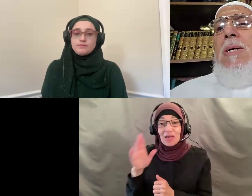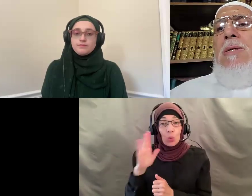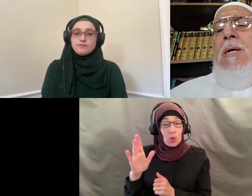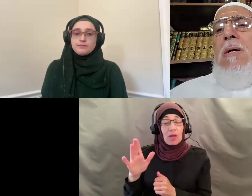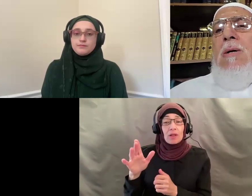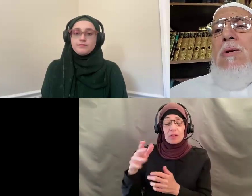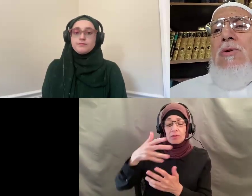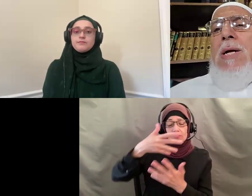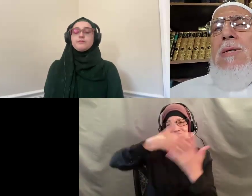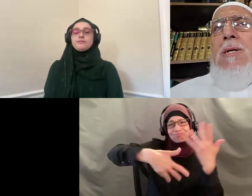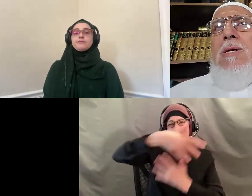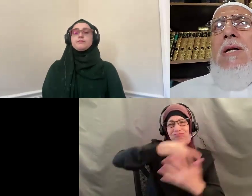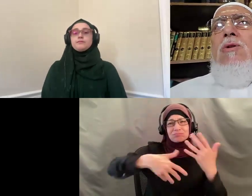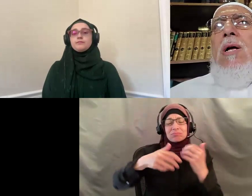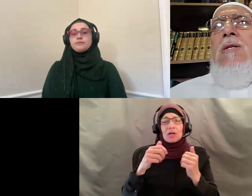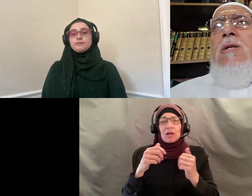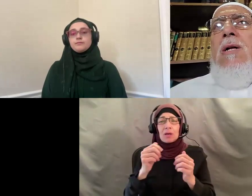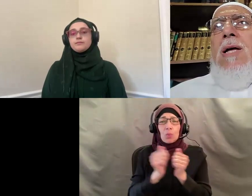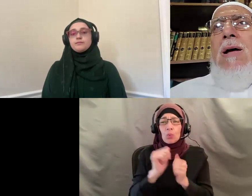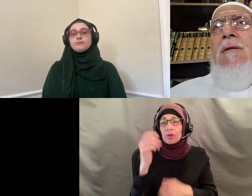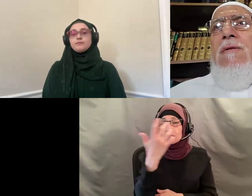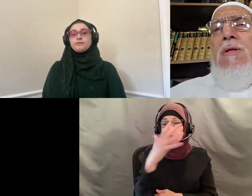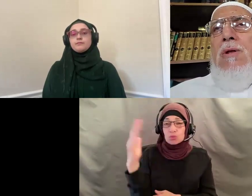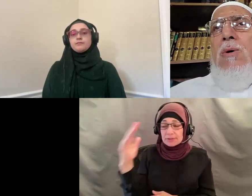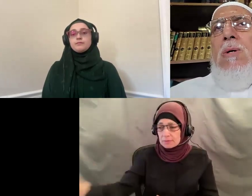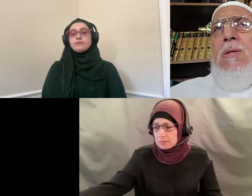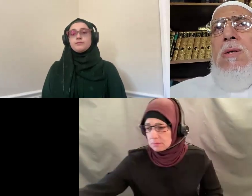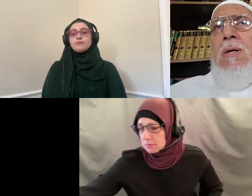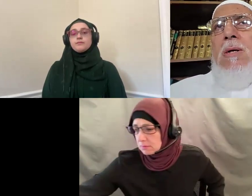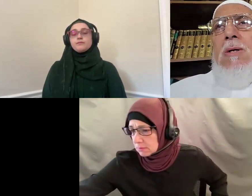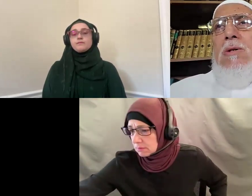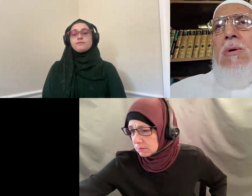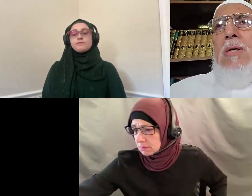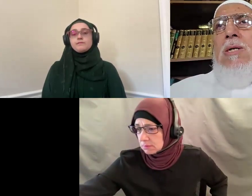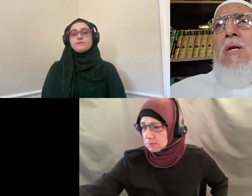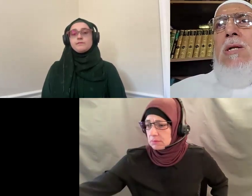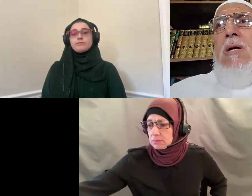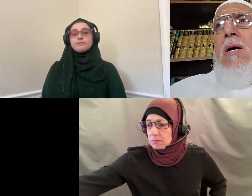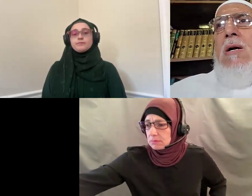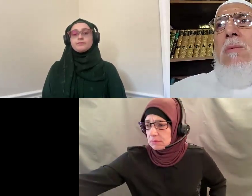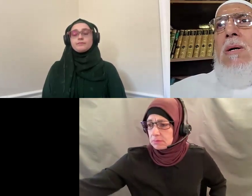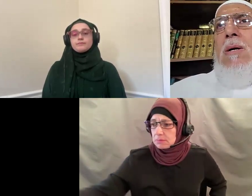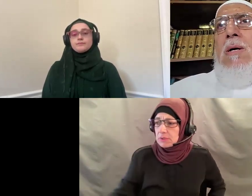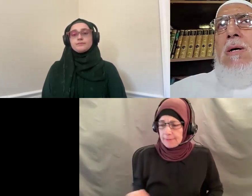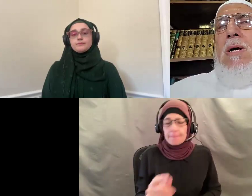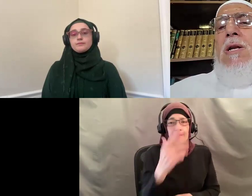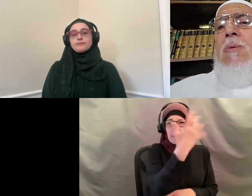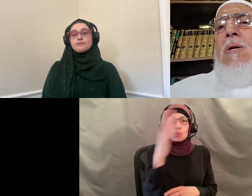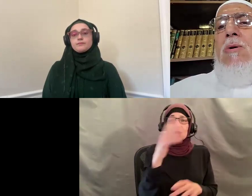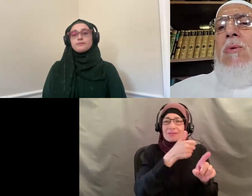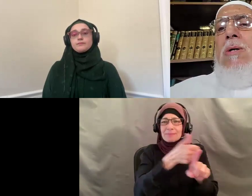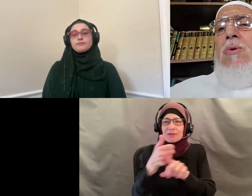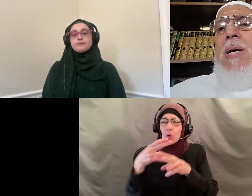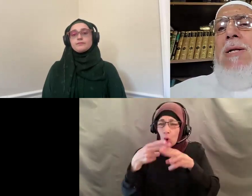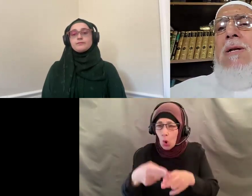which means trees that does not have thorns. So it does not harm